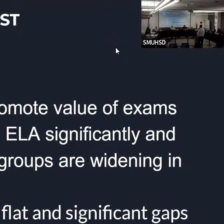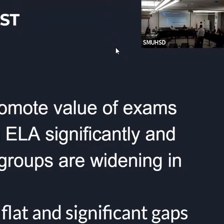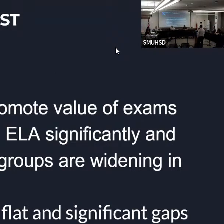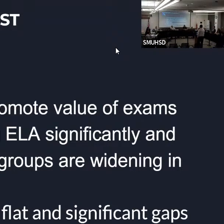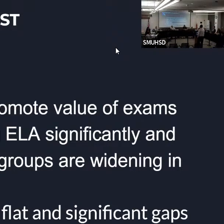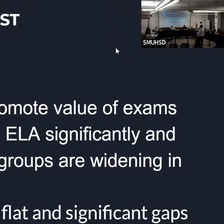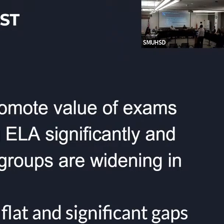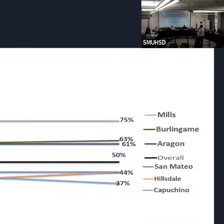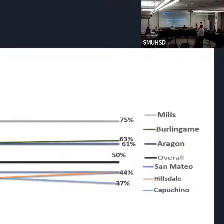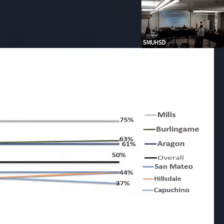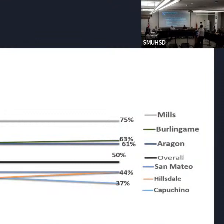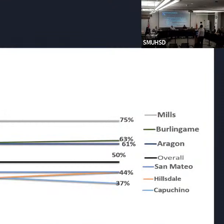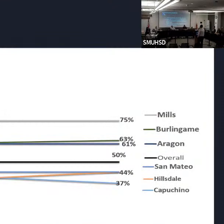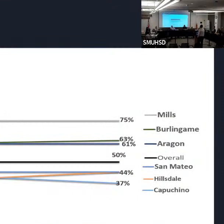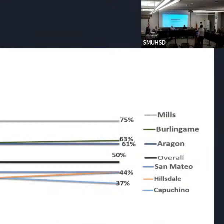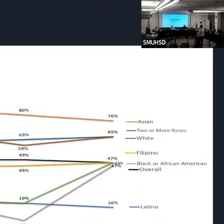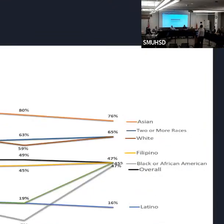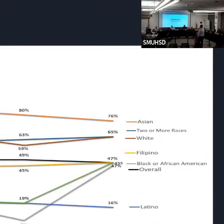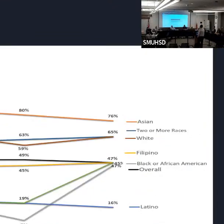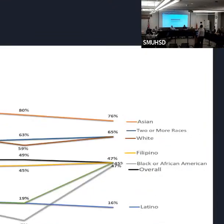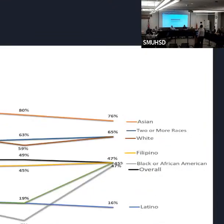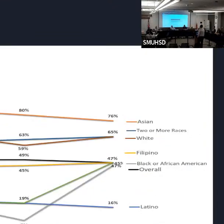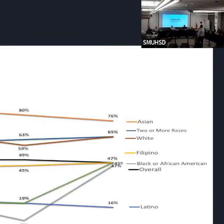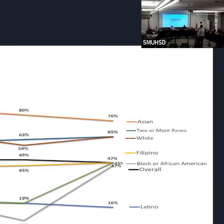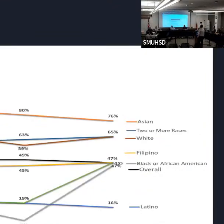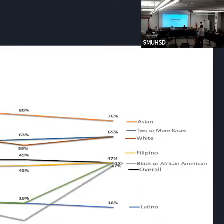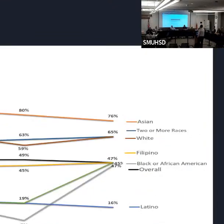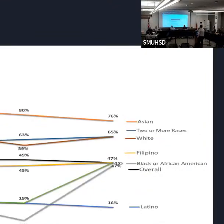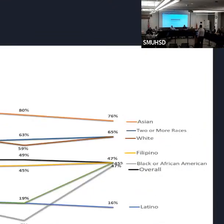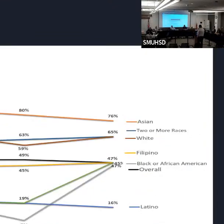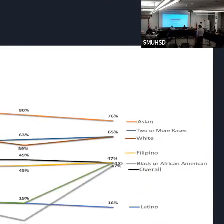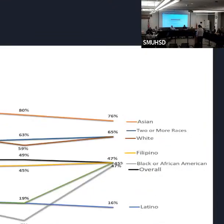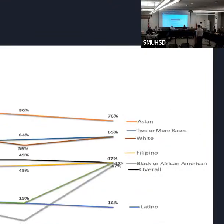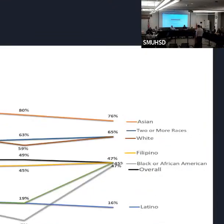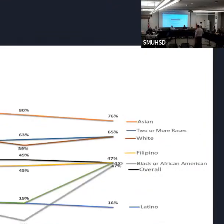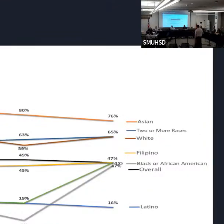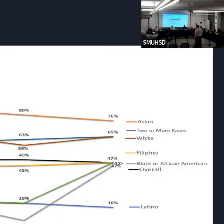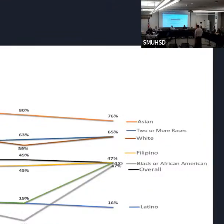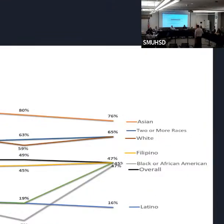Allegedly. Now it's lagging. There we go.